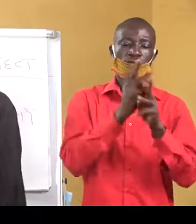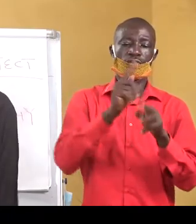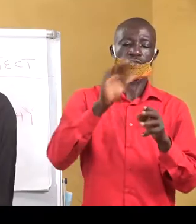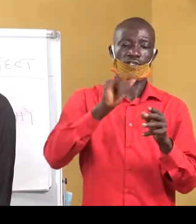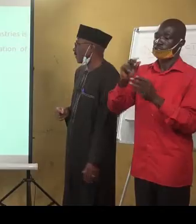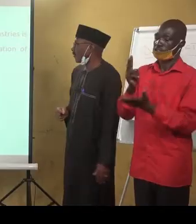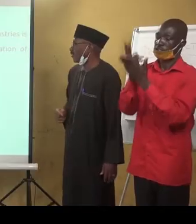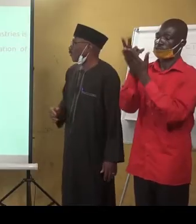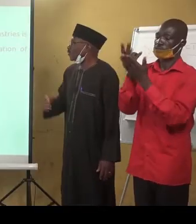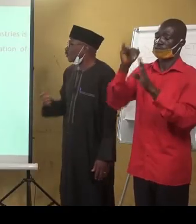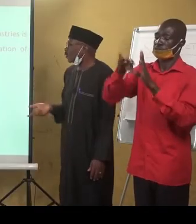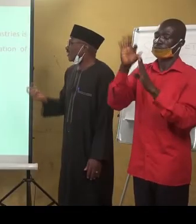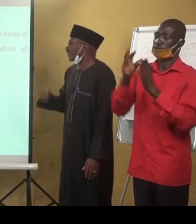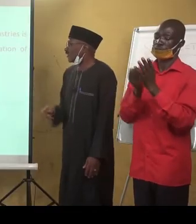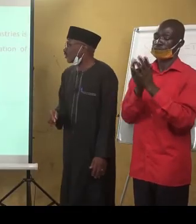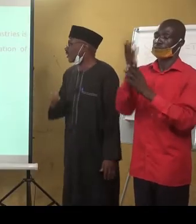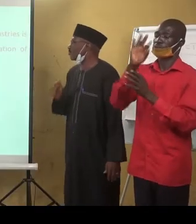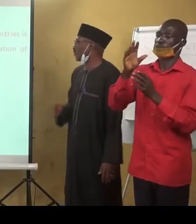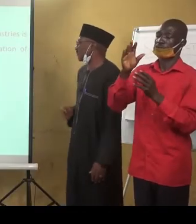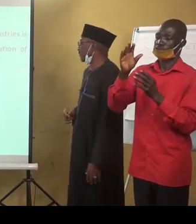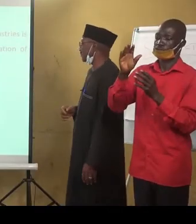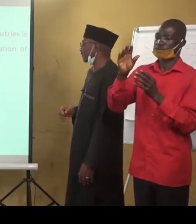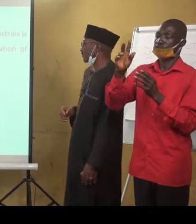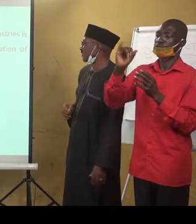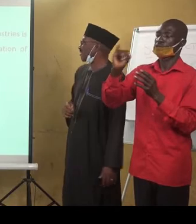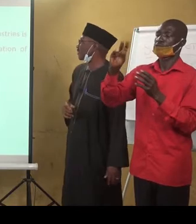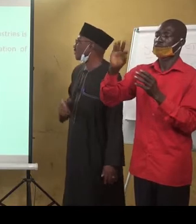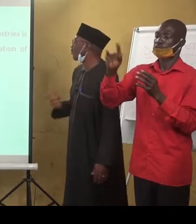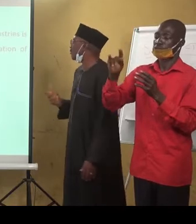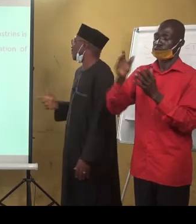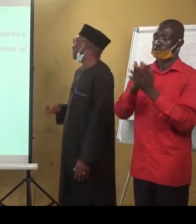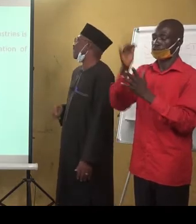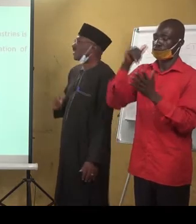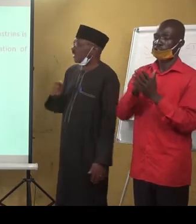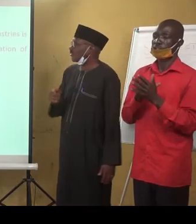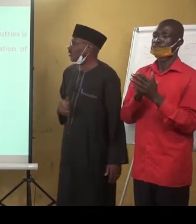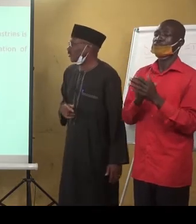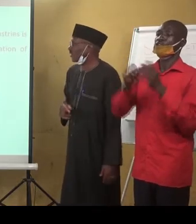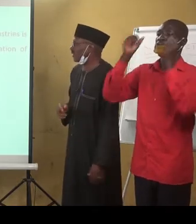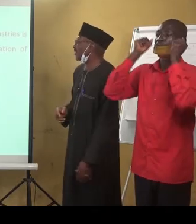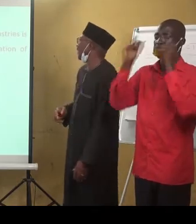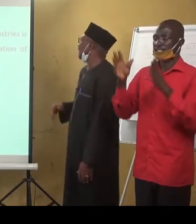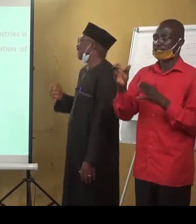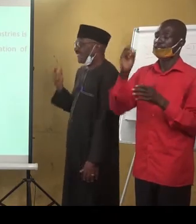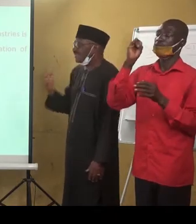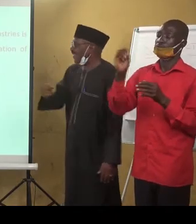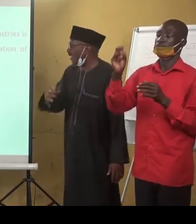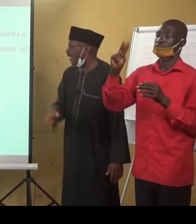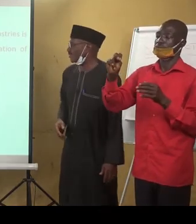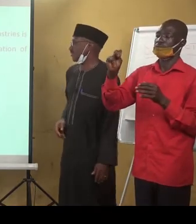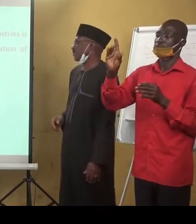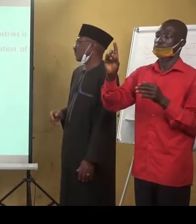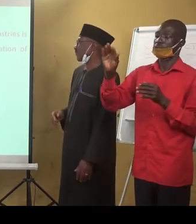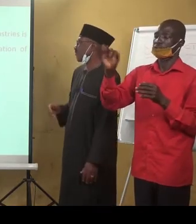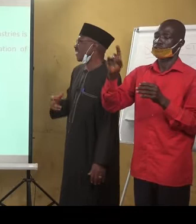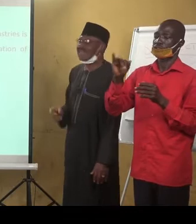industries. Through international trade, the growth of industries is